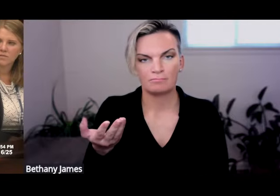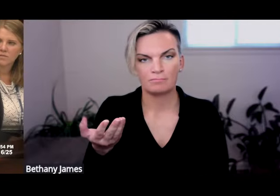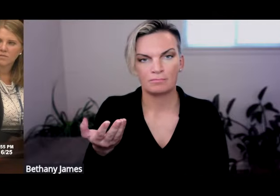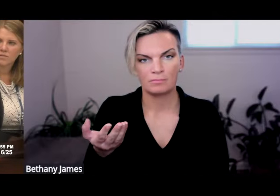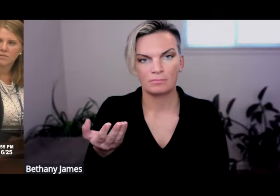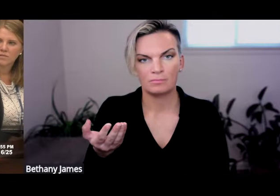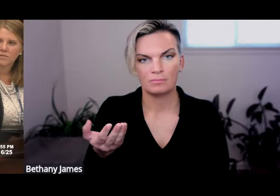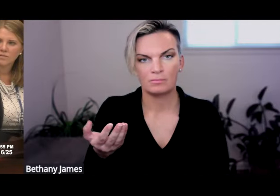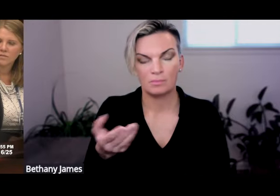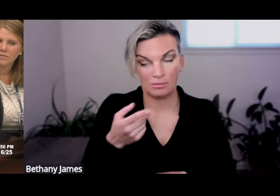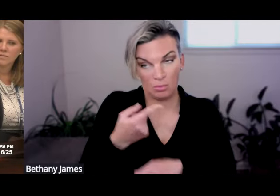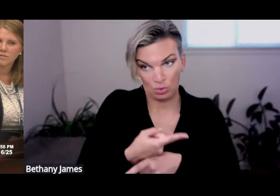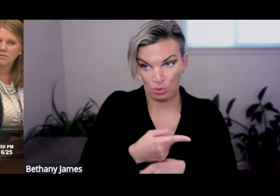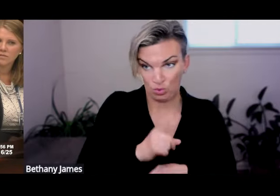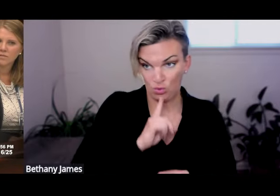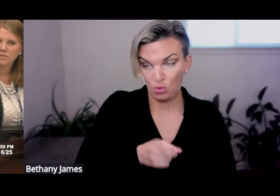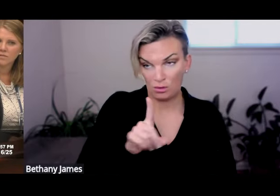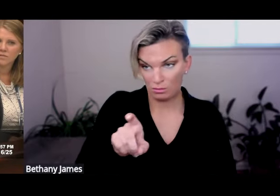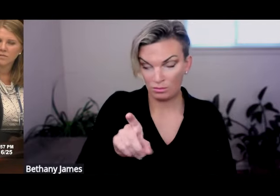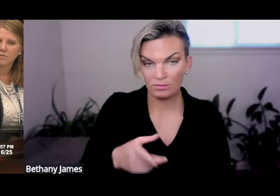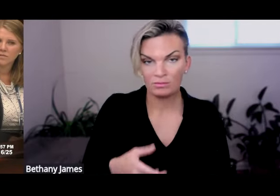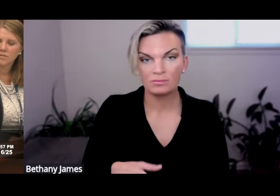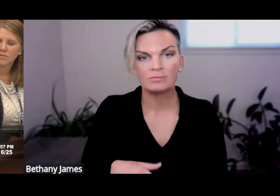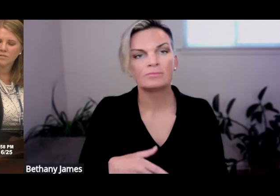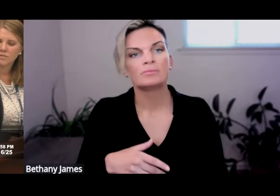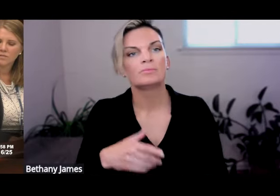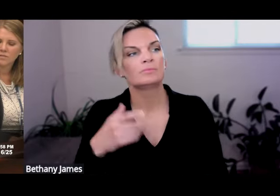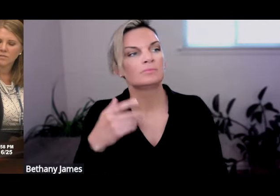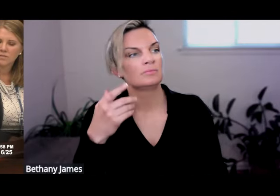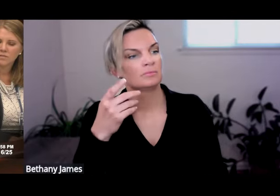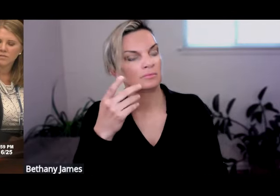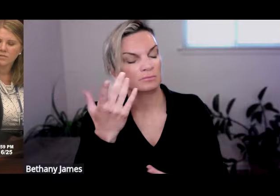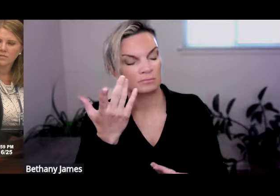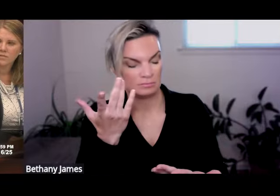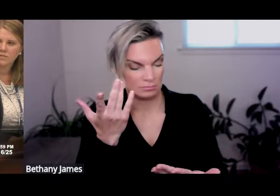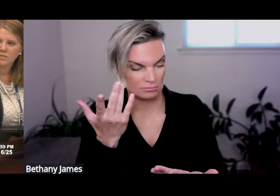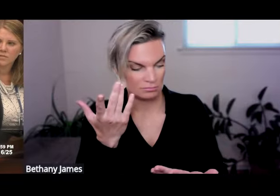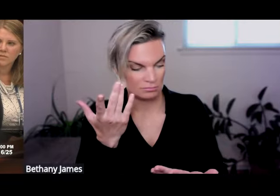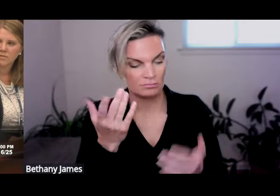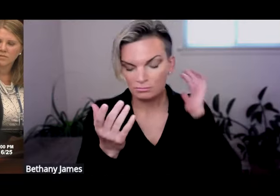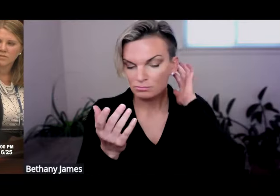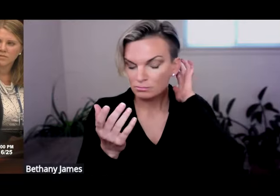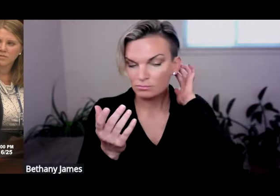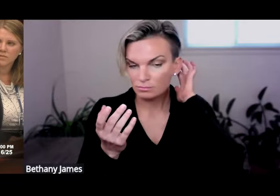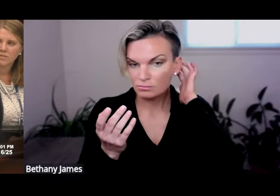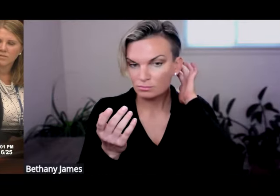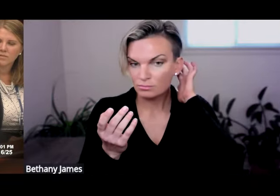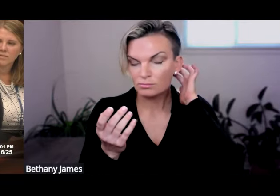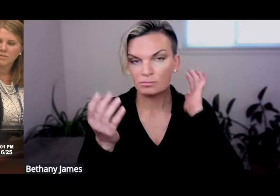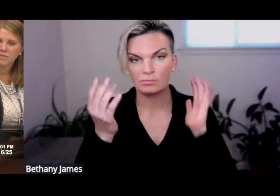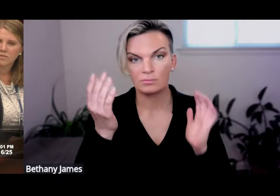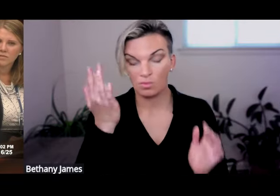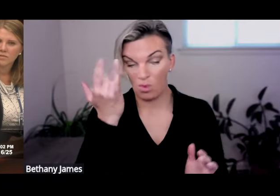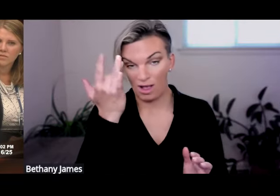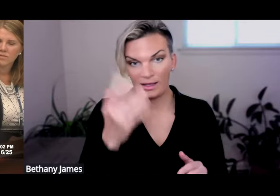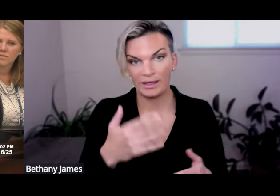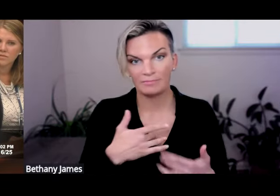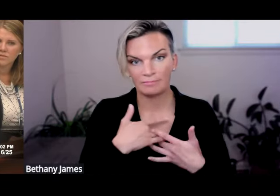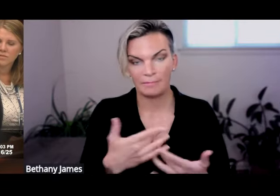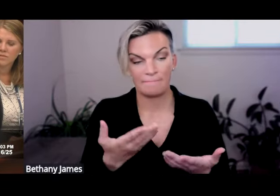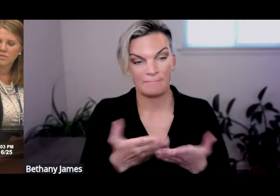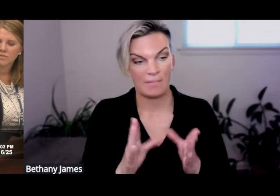The main reason that we haven't been posting, that we typically don't post public comment on the website is because the public comment we